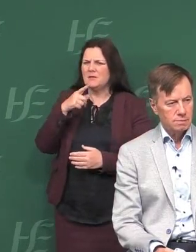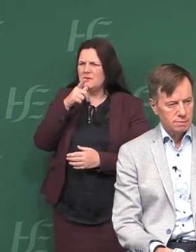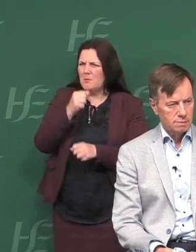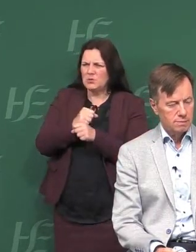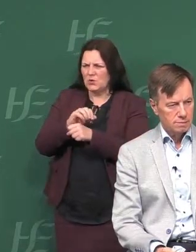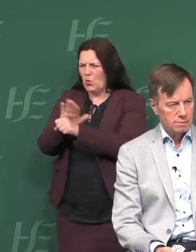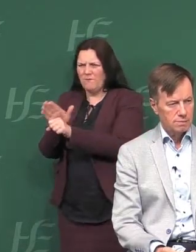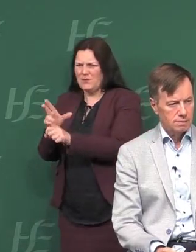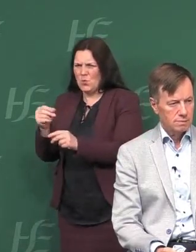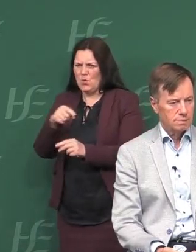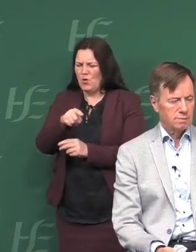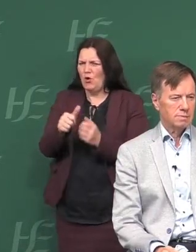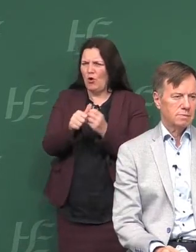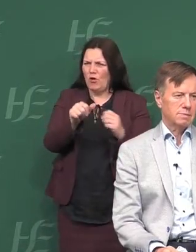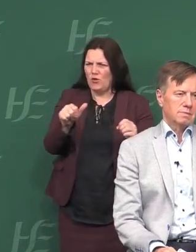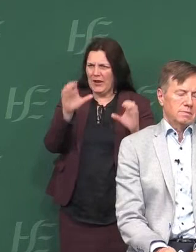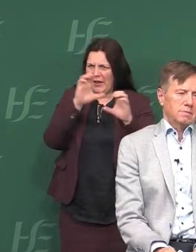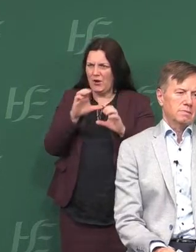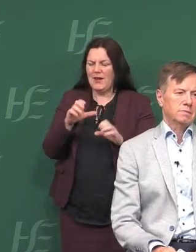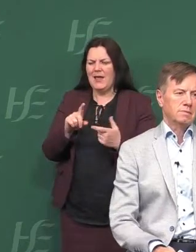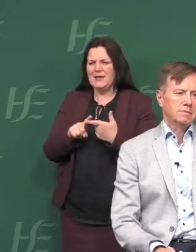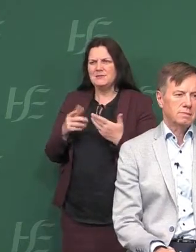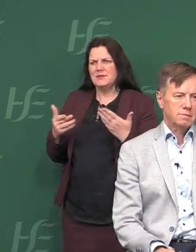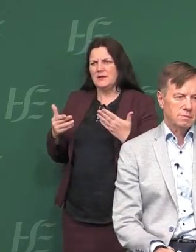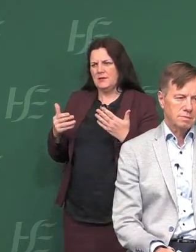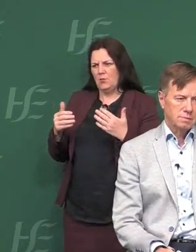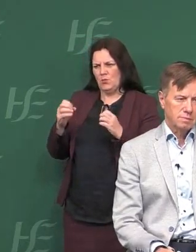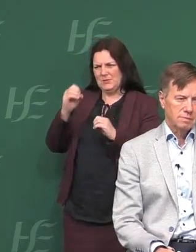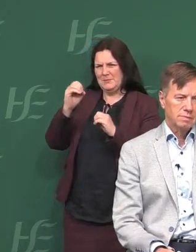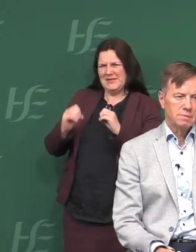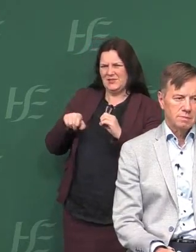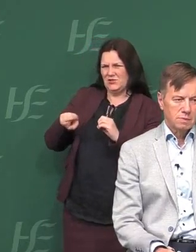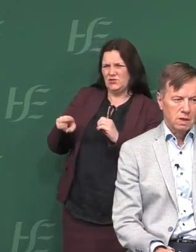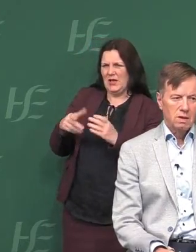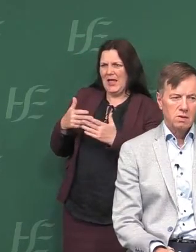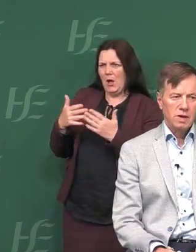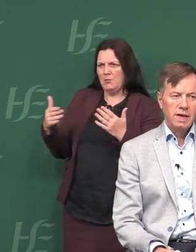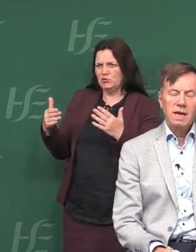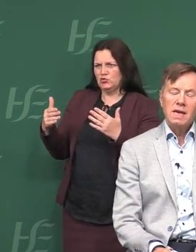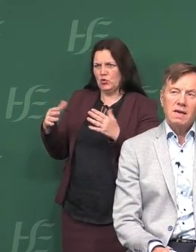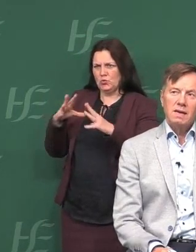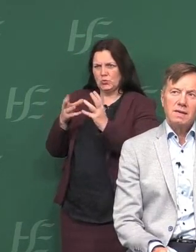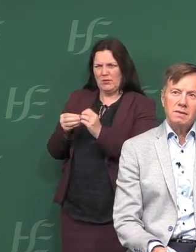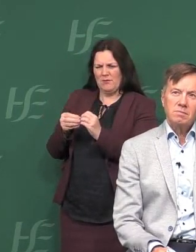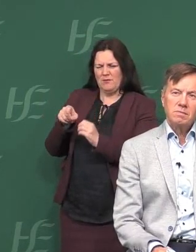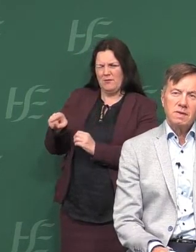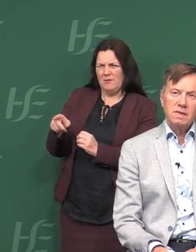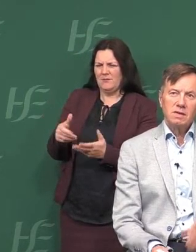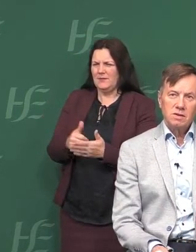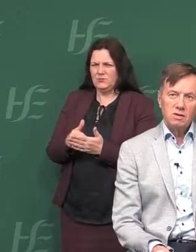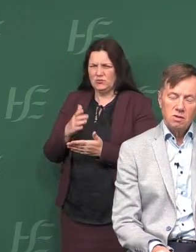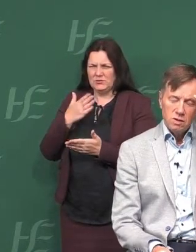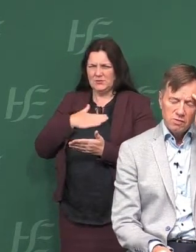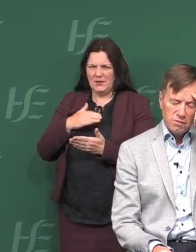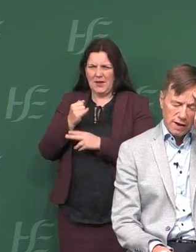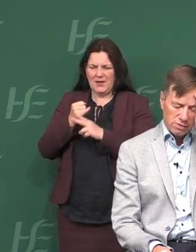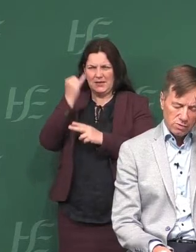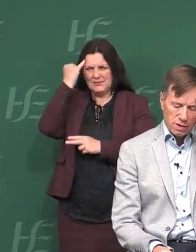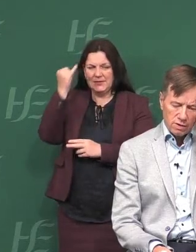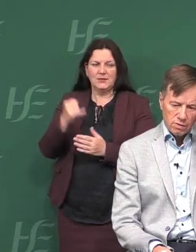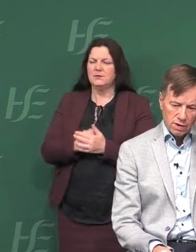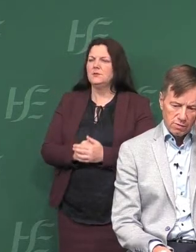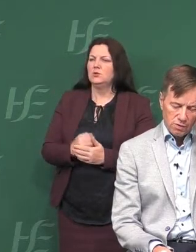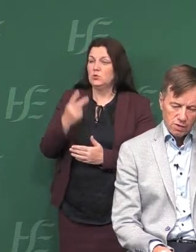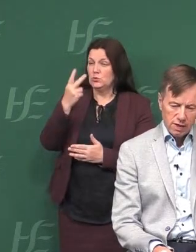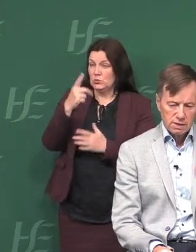roughly is COVID care? Just a sense of what that is. Okay, I think 2 different